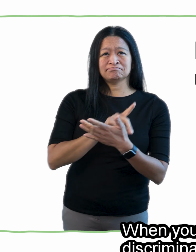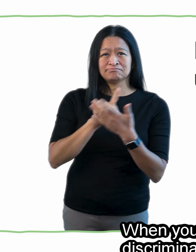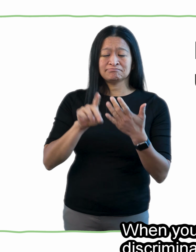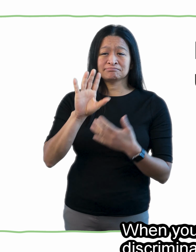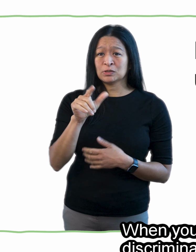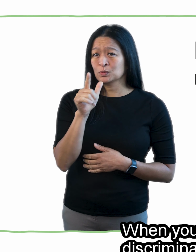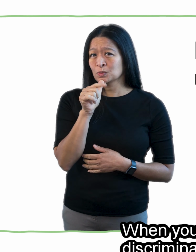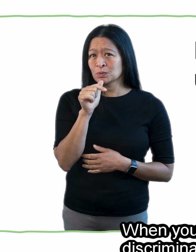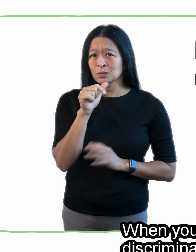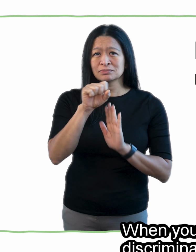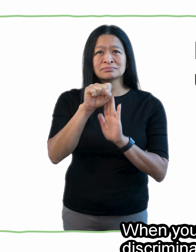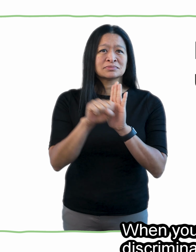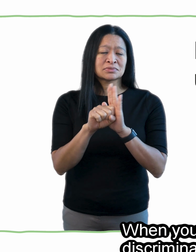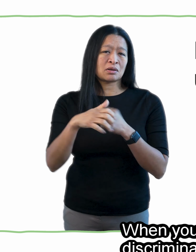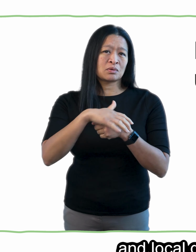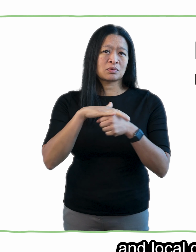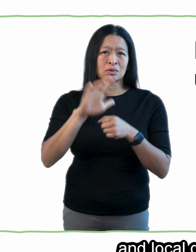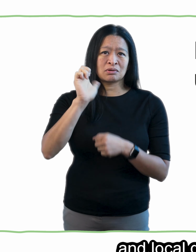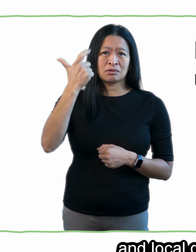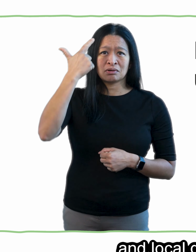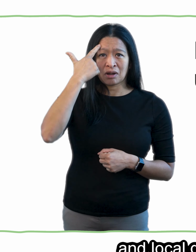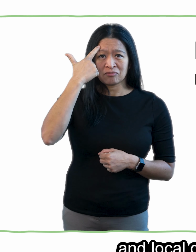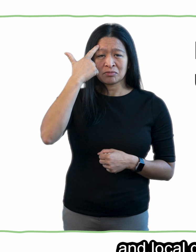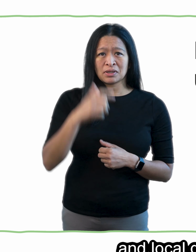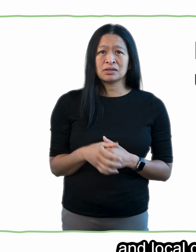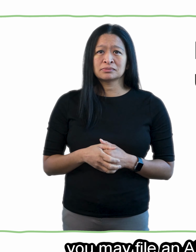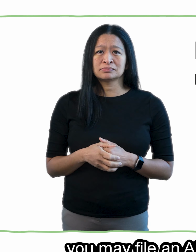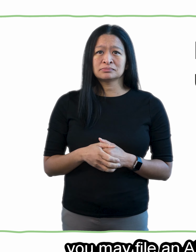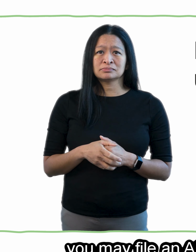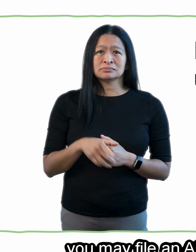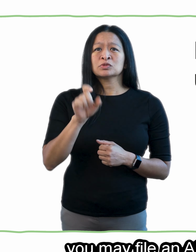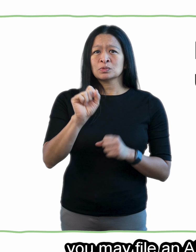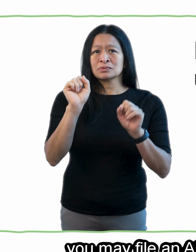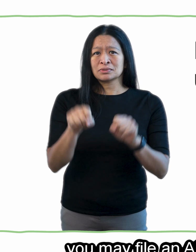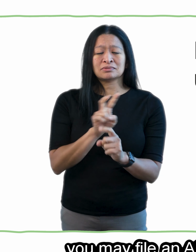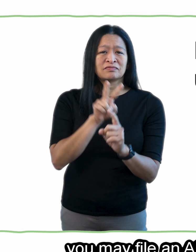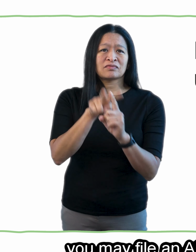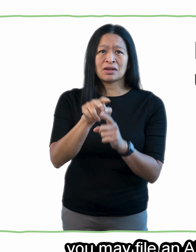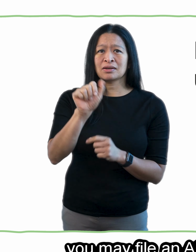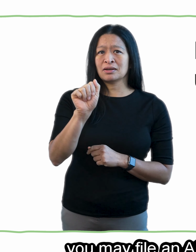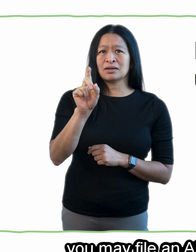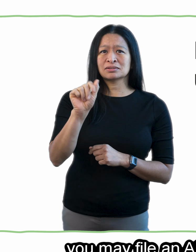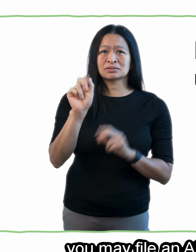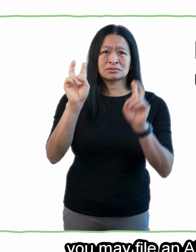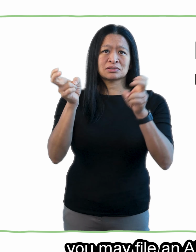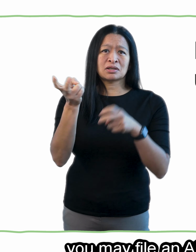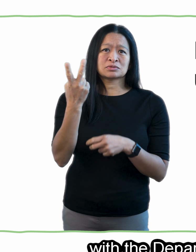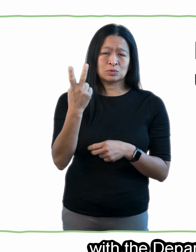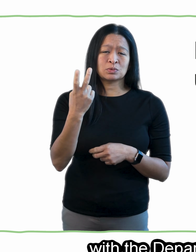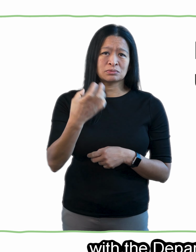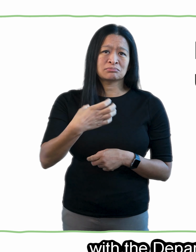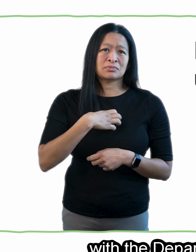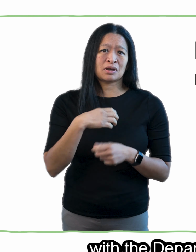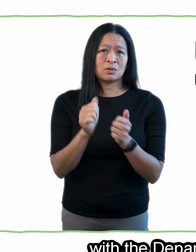experience discrimination by state and local governments, you may file an ADA Title II complaint with the Department of